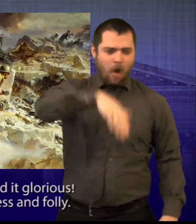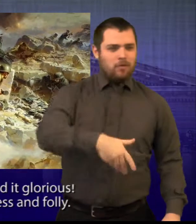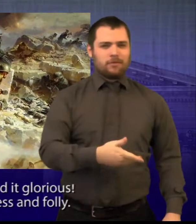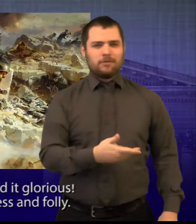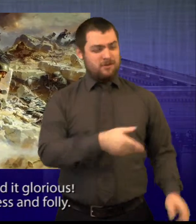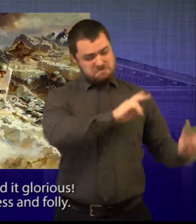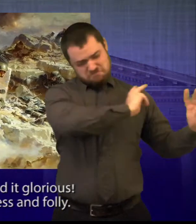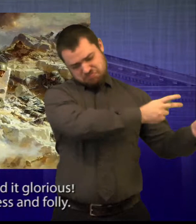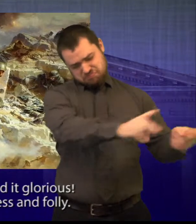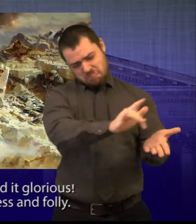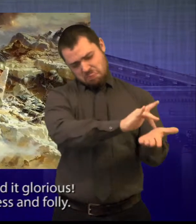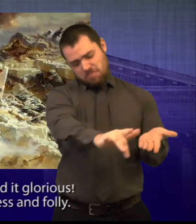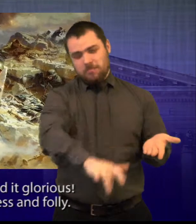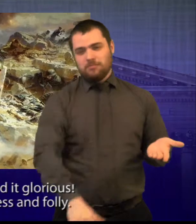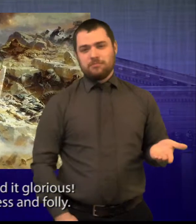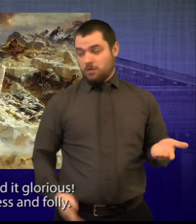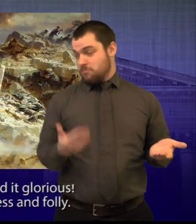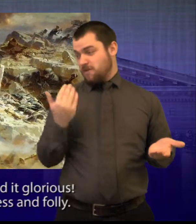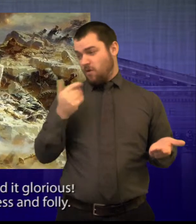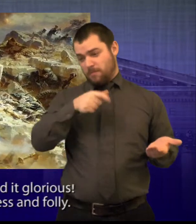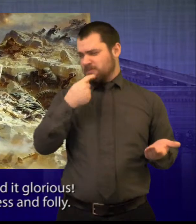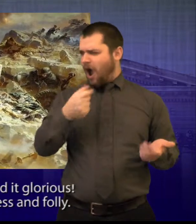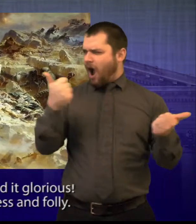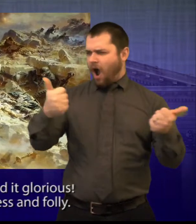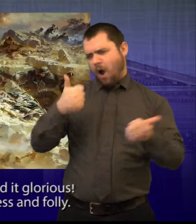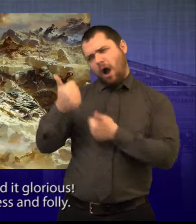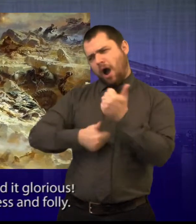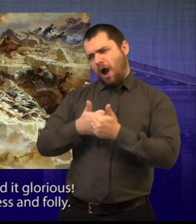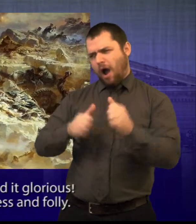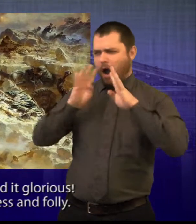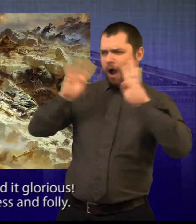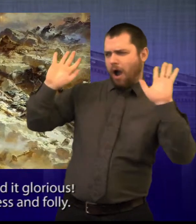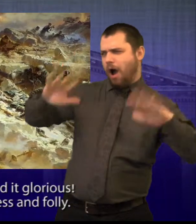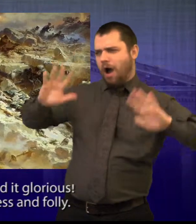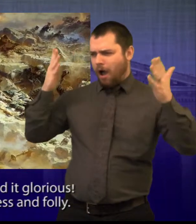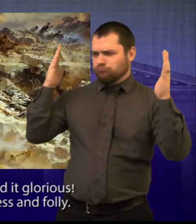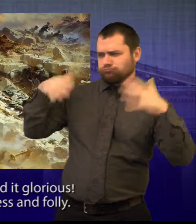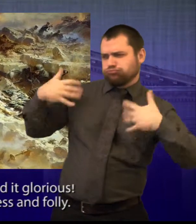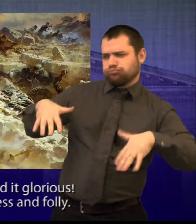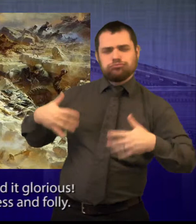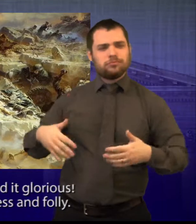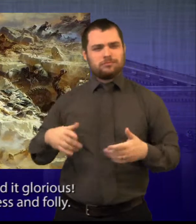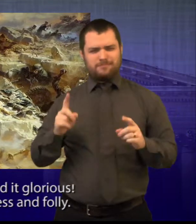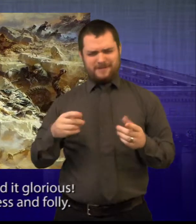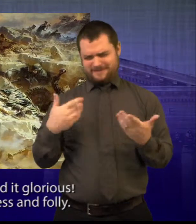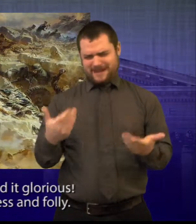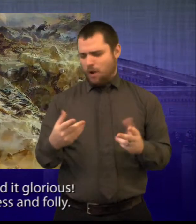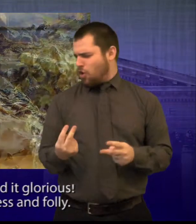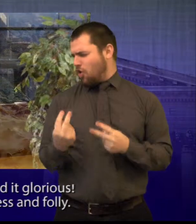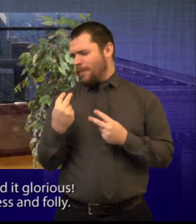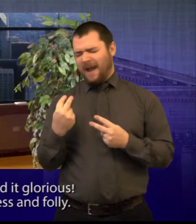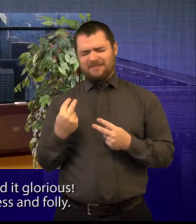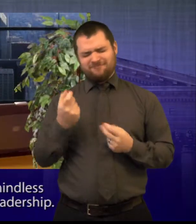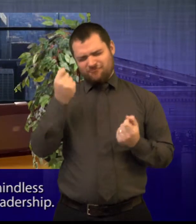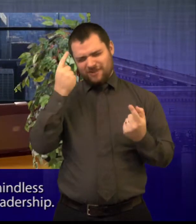They called it heroism. They called it glorious. Nowadays we call it utter madness and